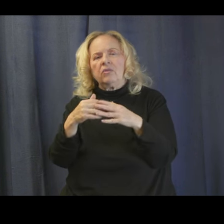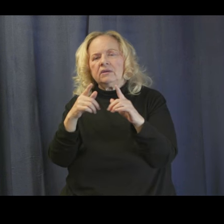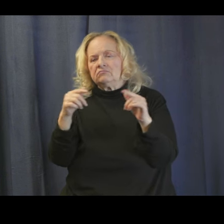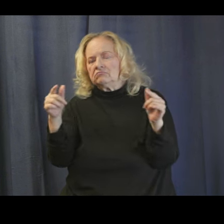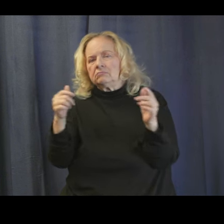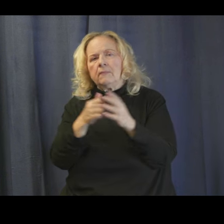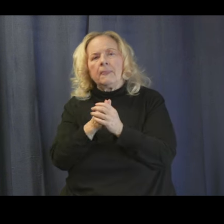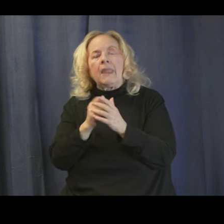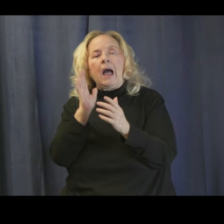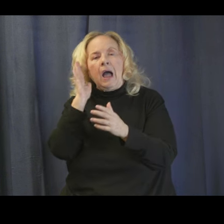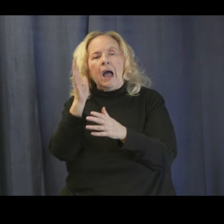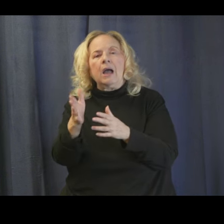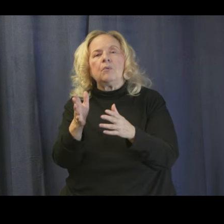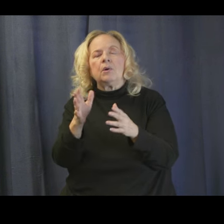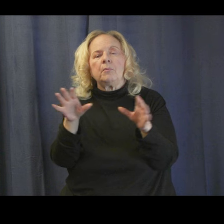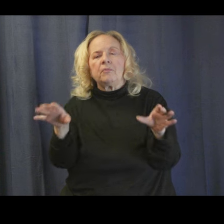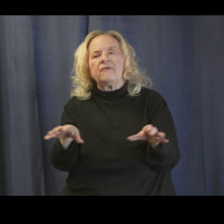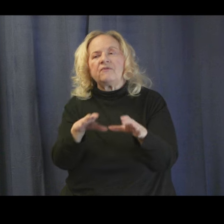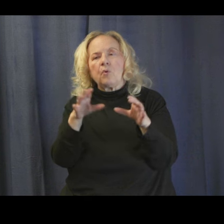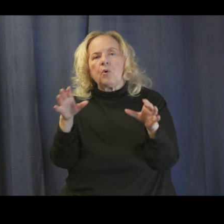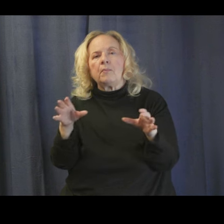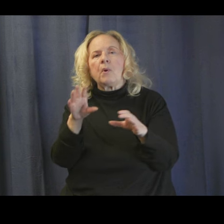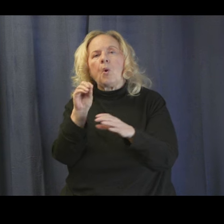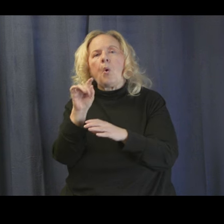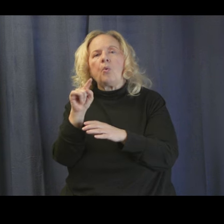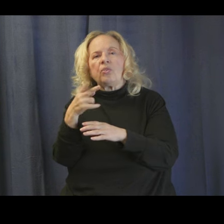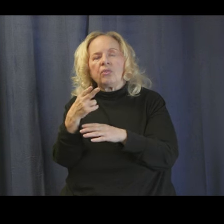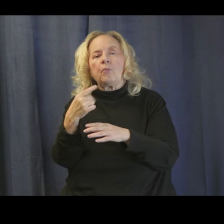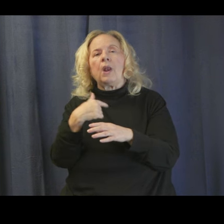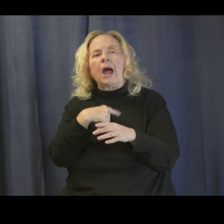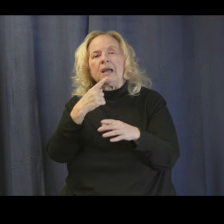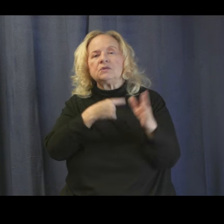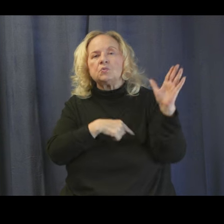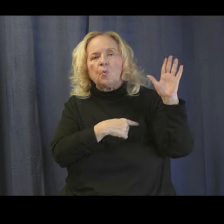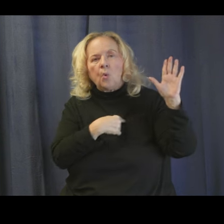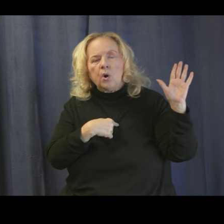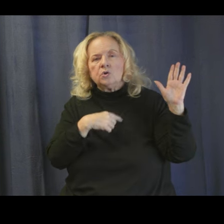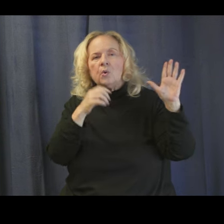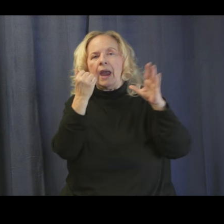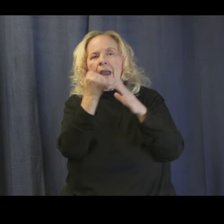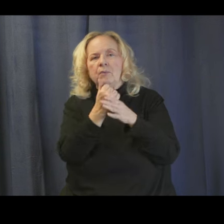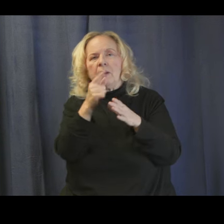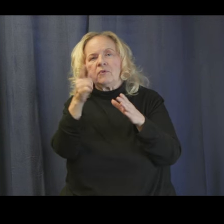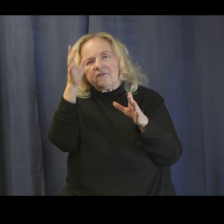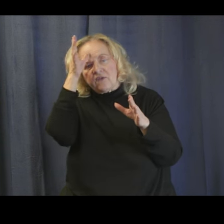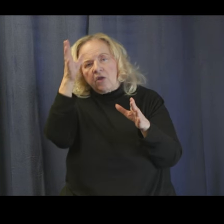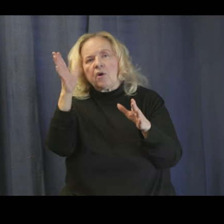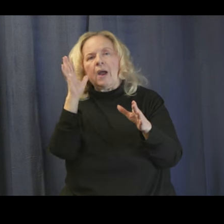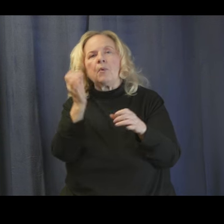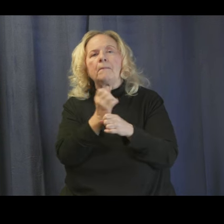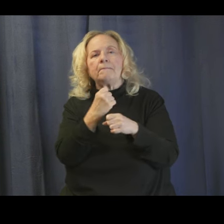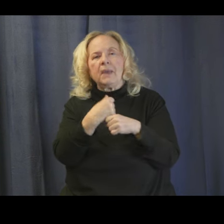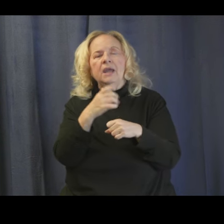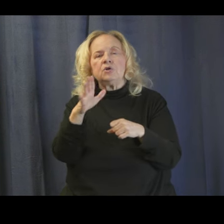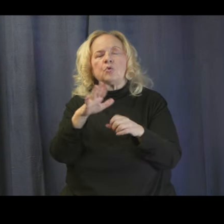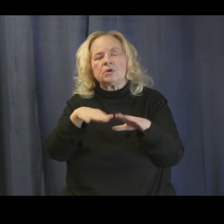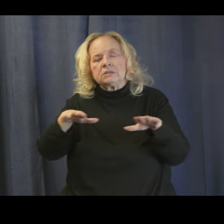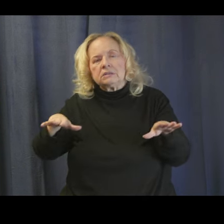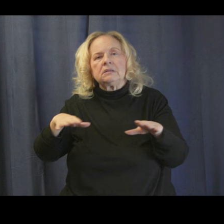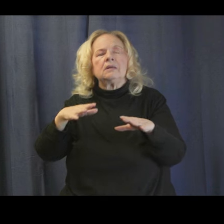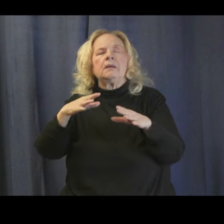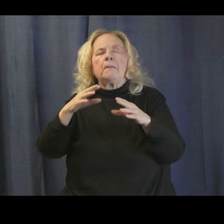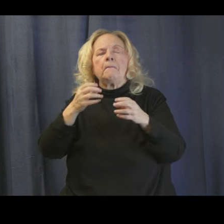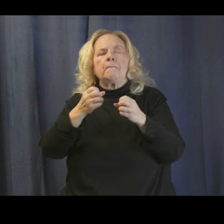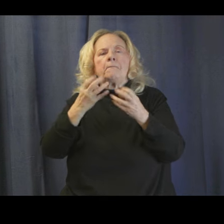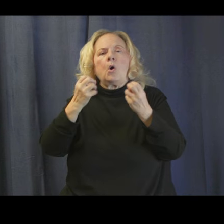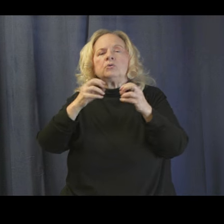look at this. "I will perform the oath which I swore to Abraham your father. I will make your seed to